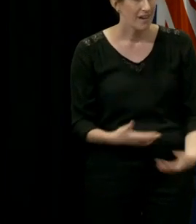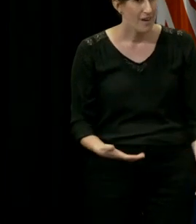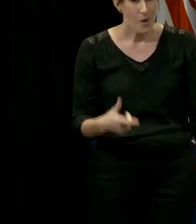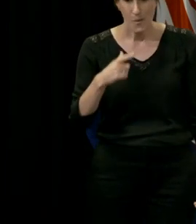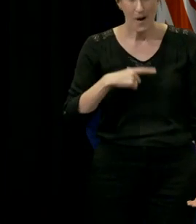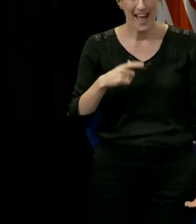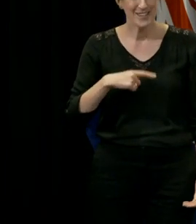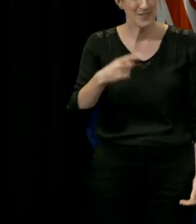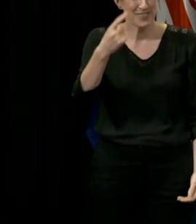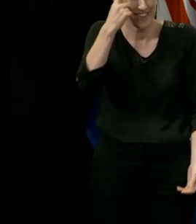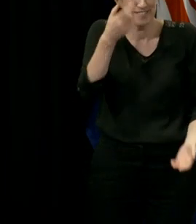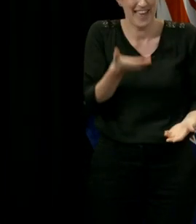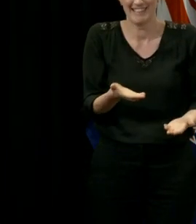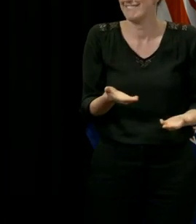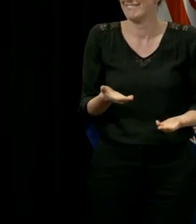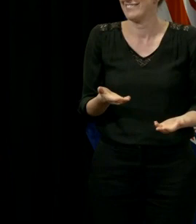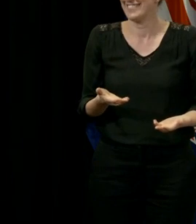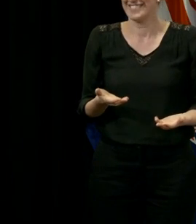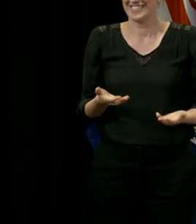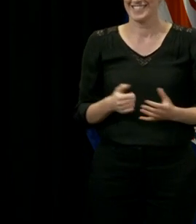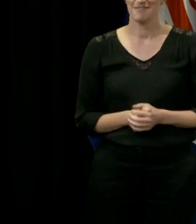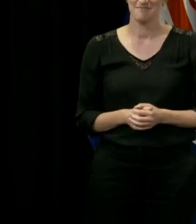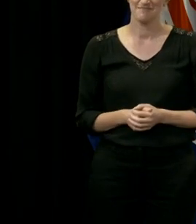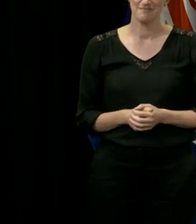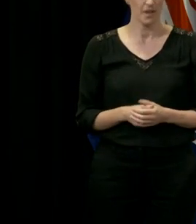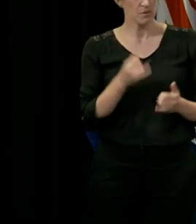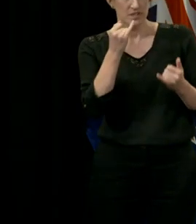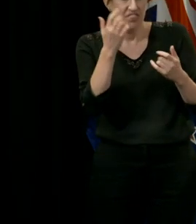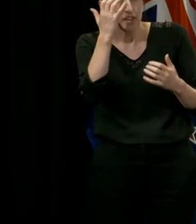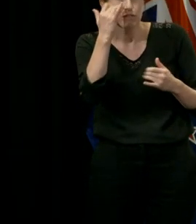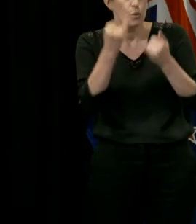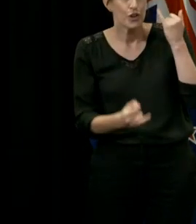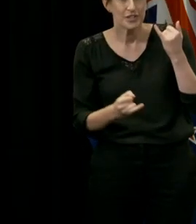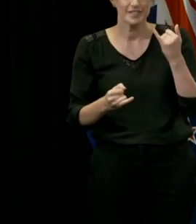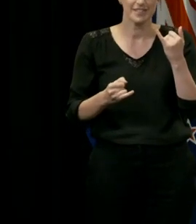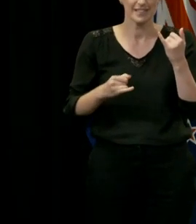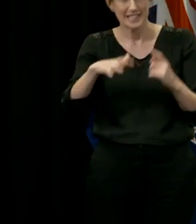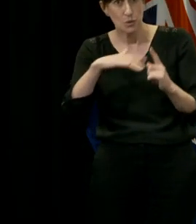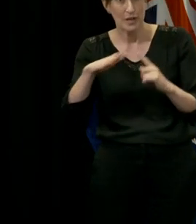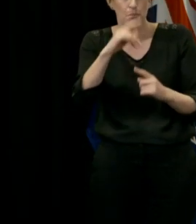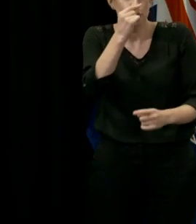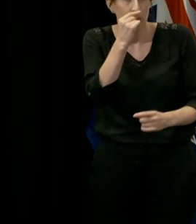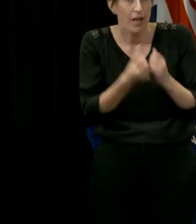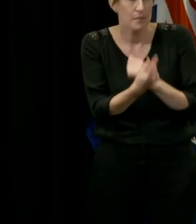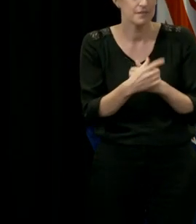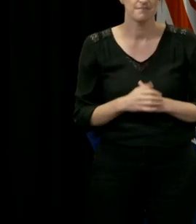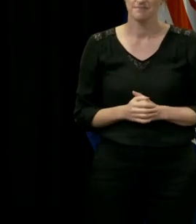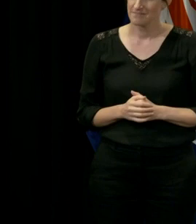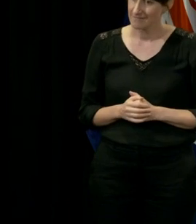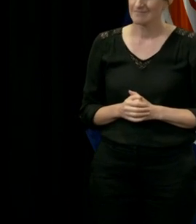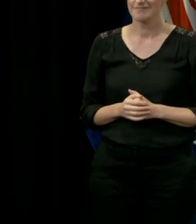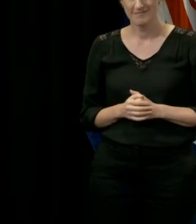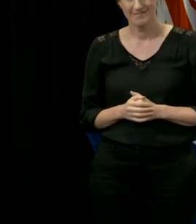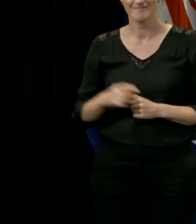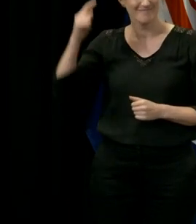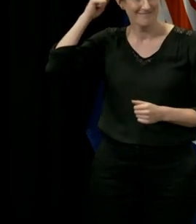worst case scenario. Yeah, worst case. Do you know what? These are things that we are here to think about and plan. And in my mind,